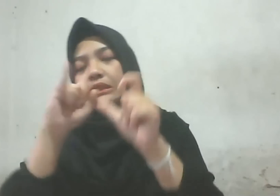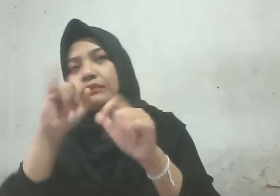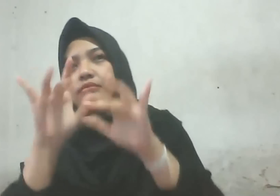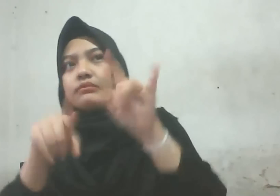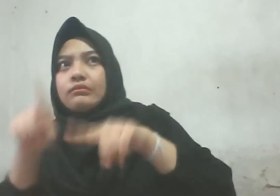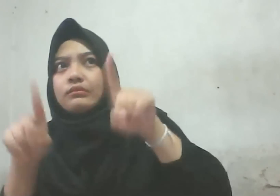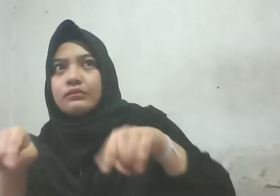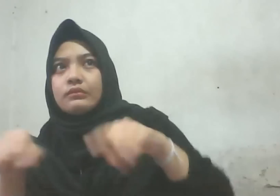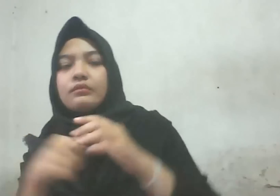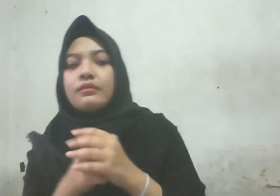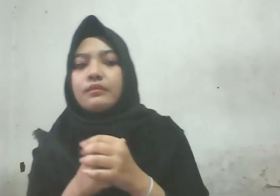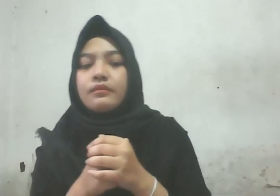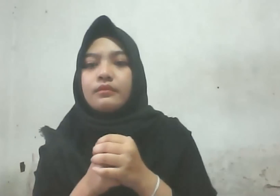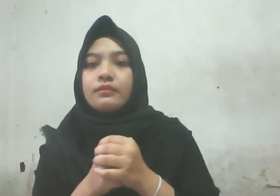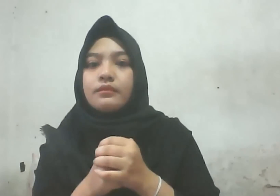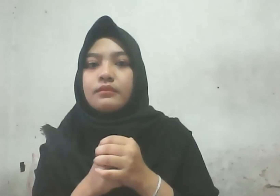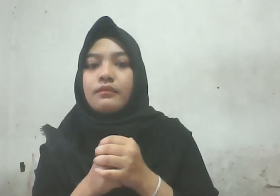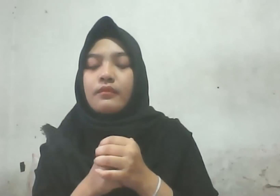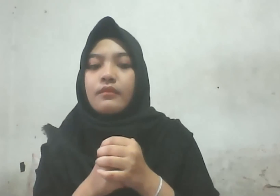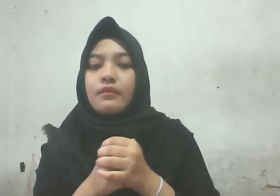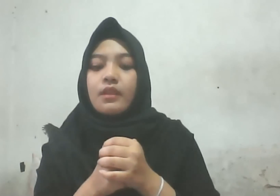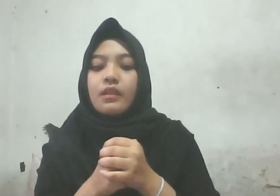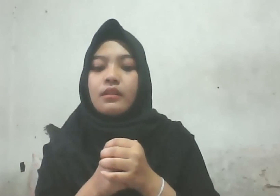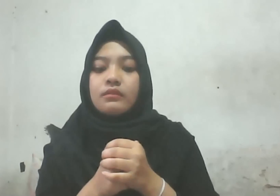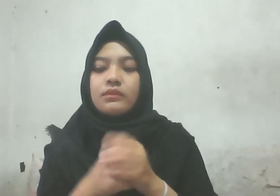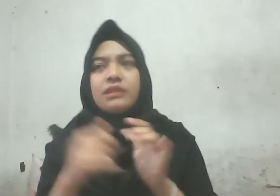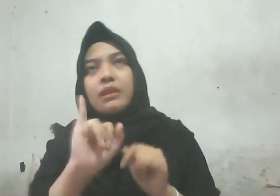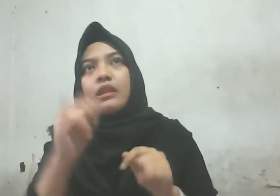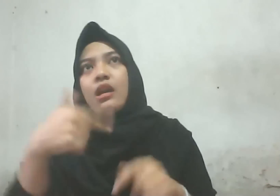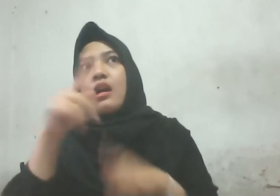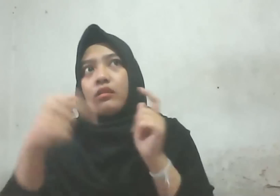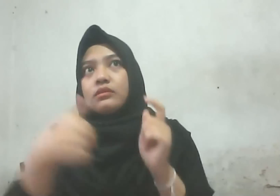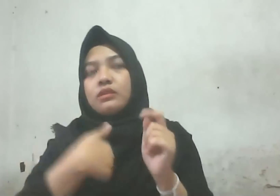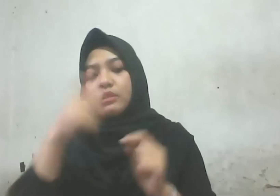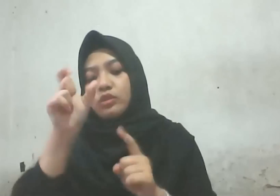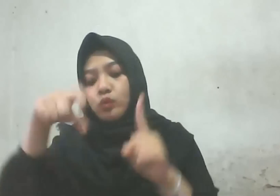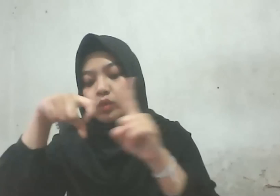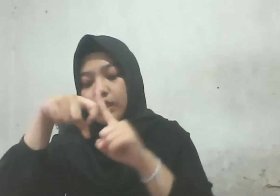need to be addressed. For in the UK, for me, there needs to be